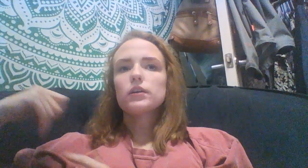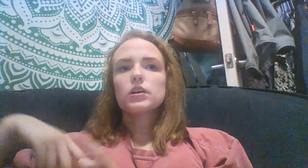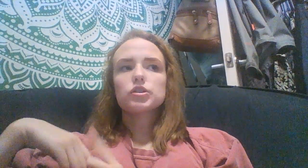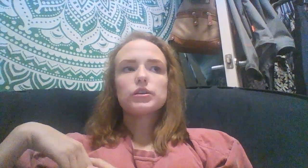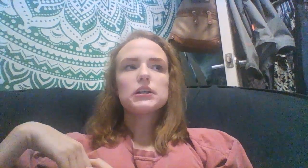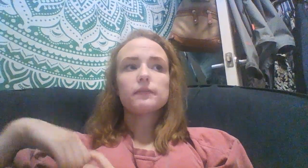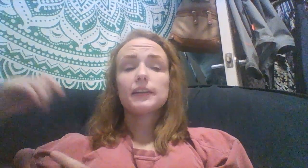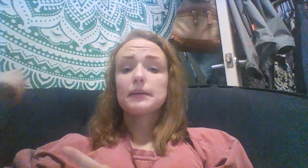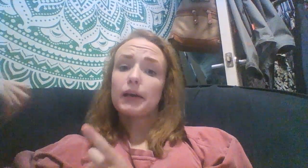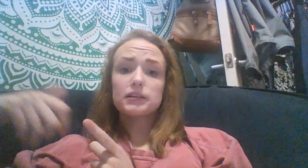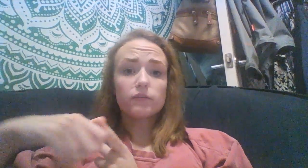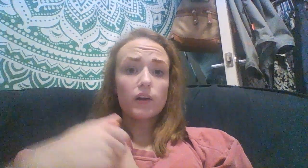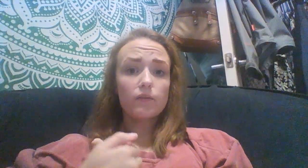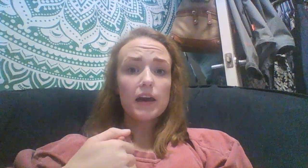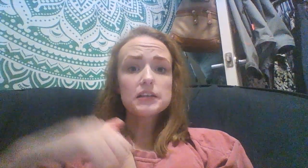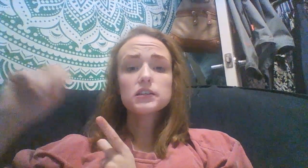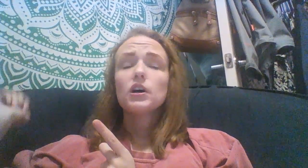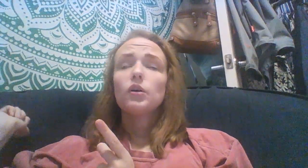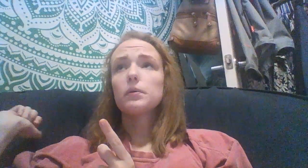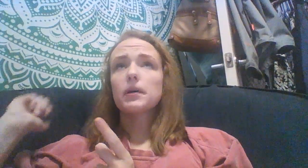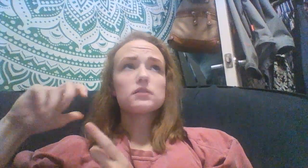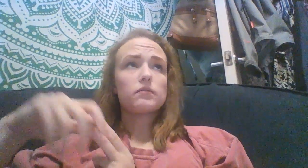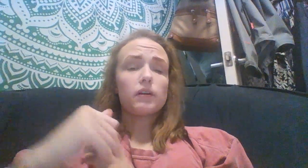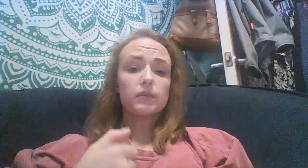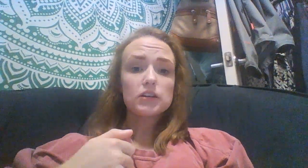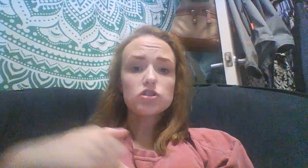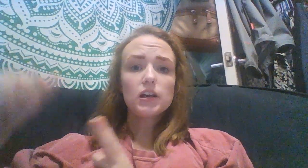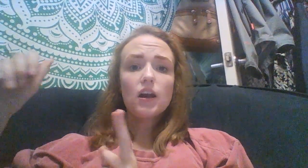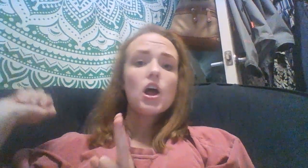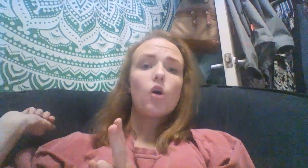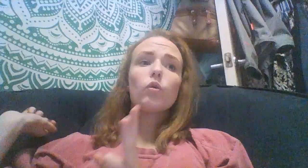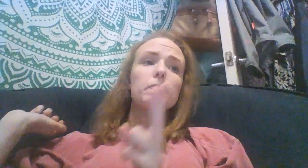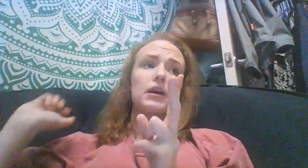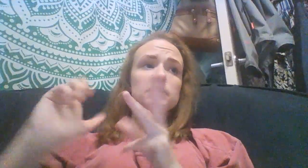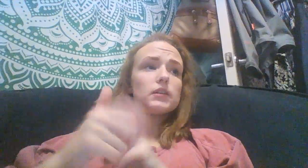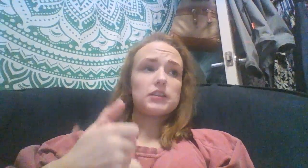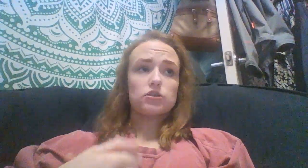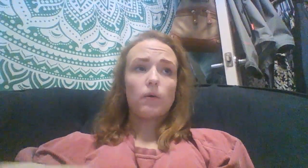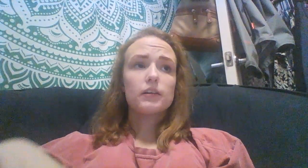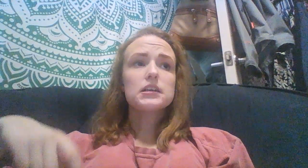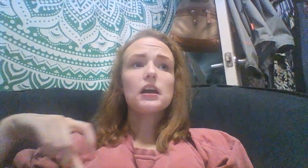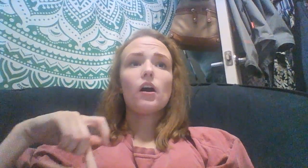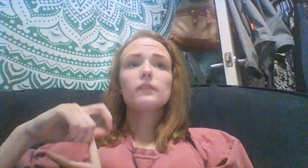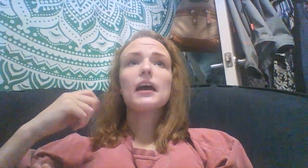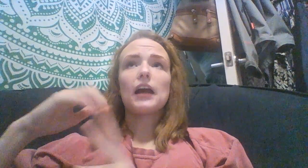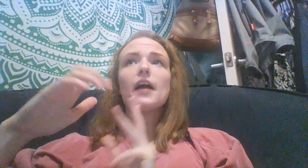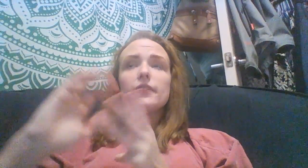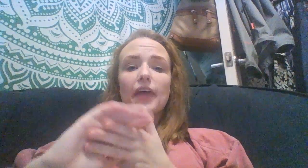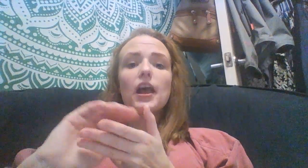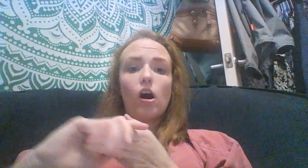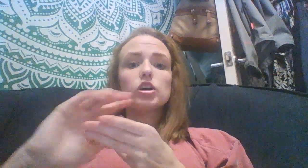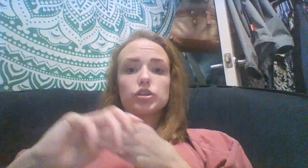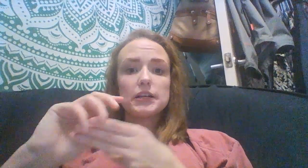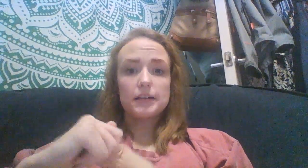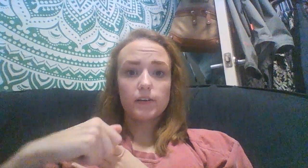they're treated differently because of their race, or because of their religion, or because of their sexuality, like, they are treated